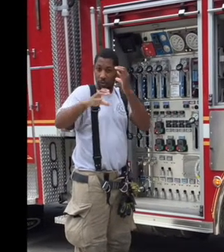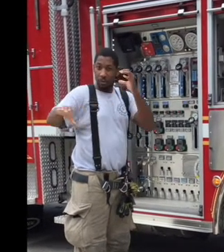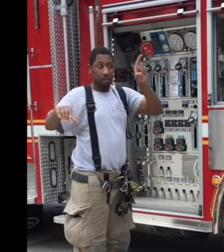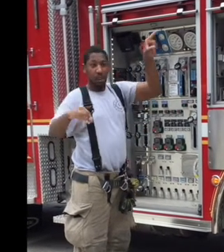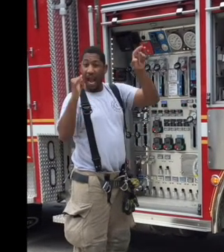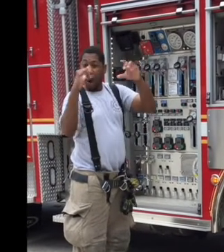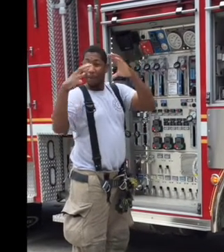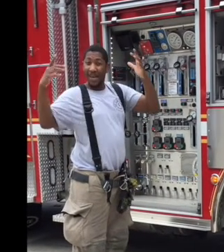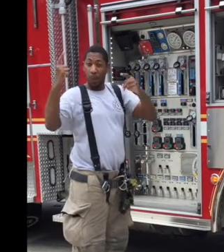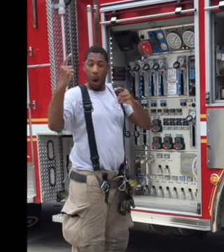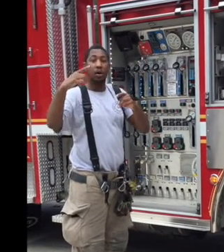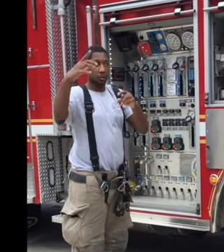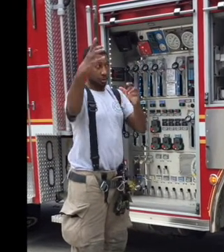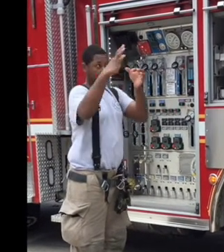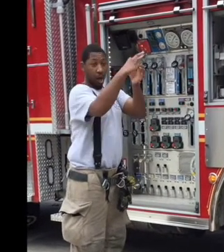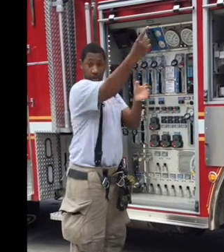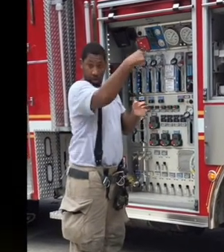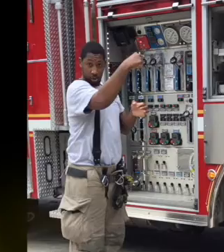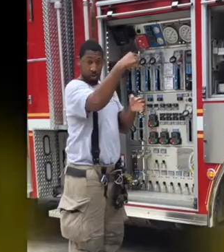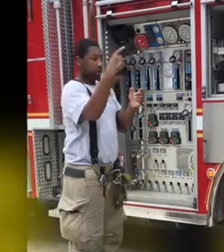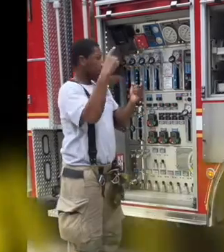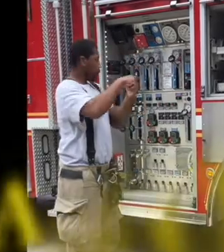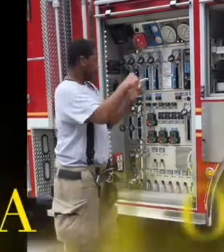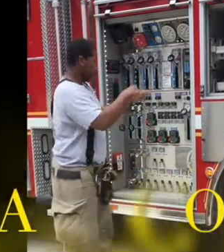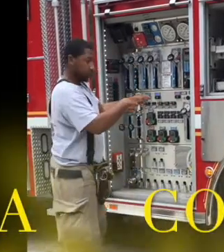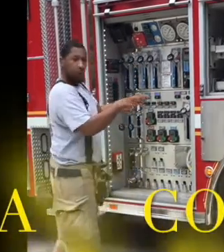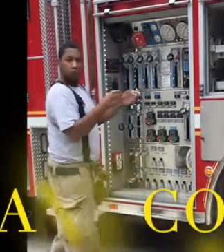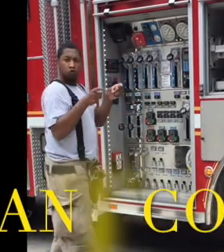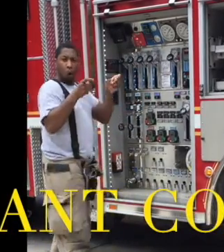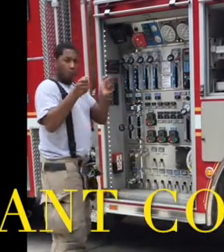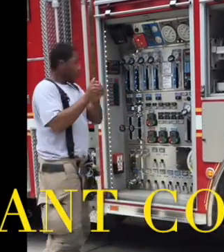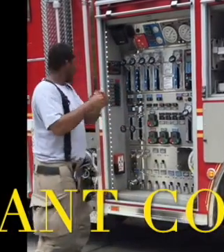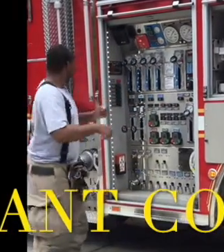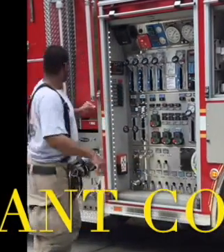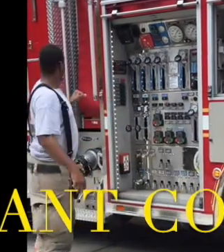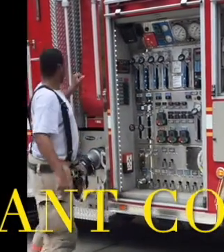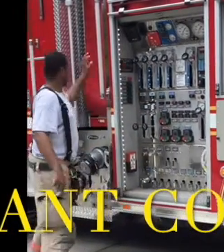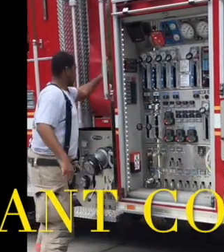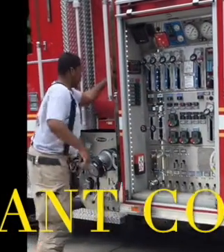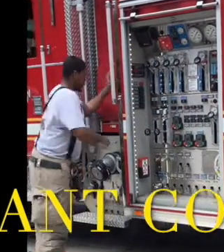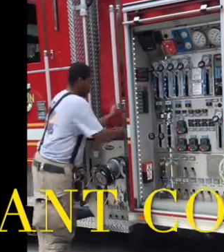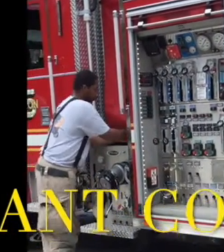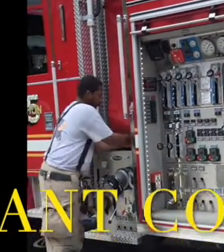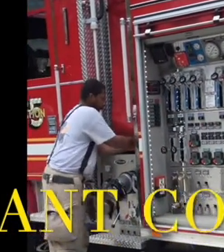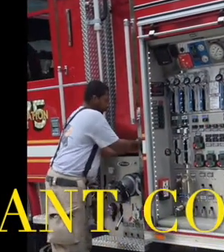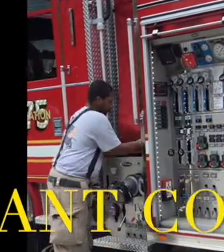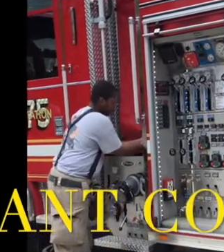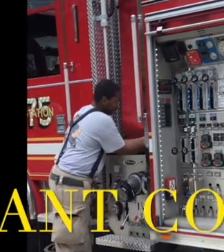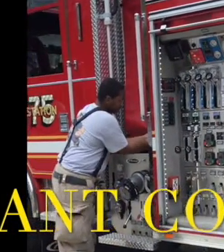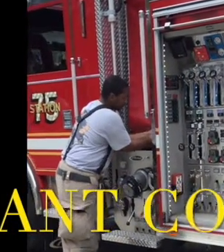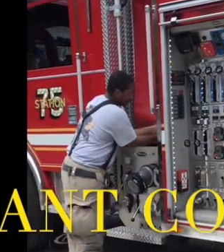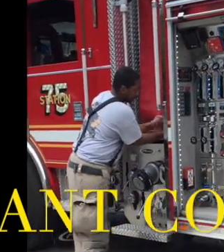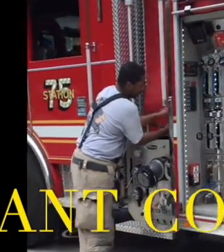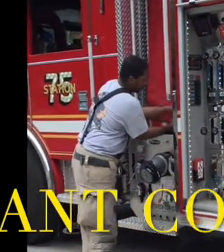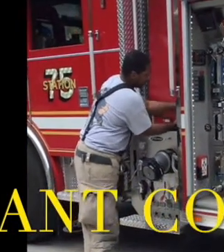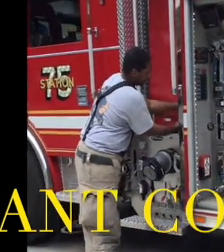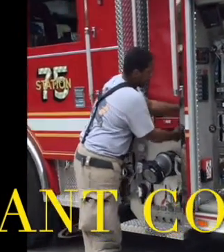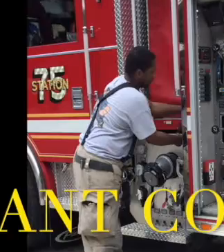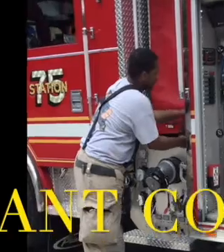So remember Jeff was explaining about the hose and the fire hydrants that we connect to. We use this panel to control